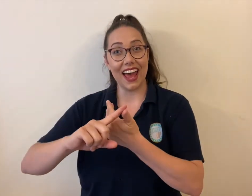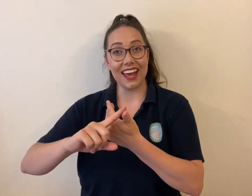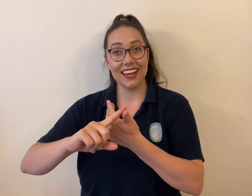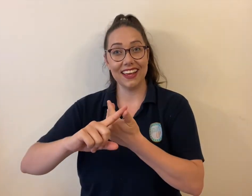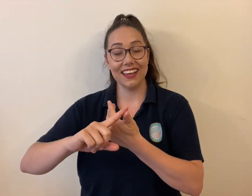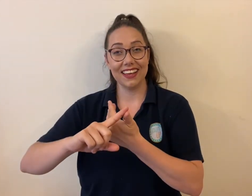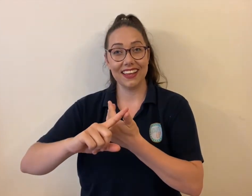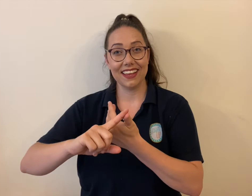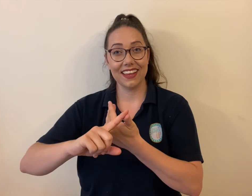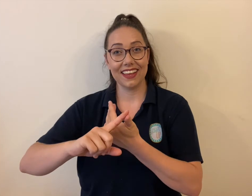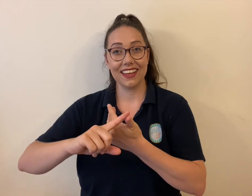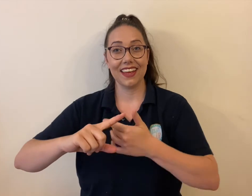A,